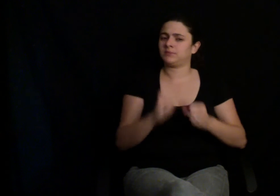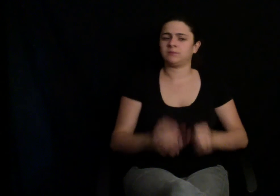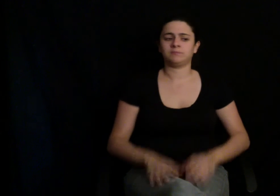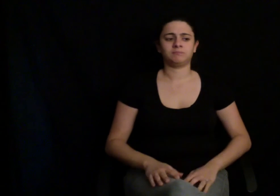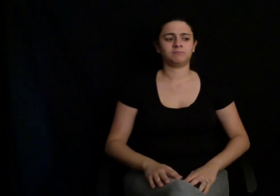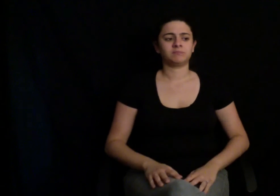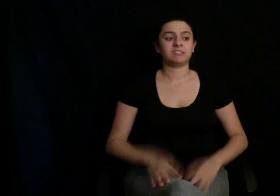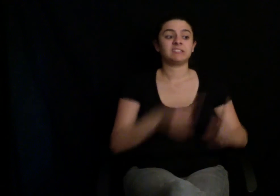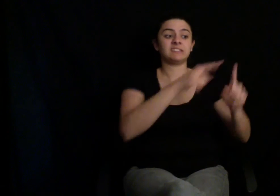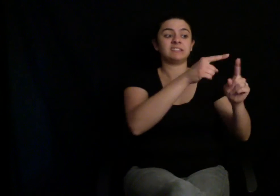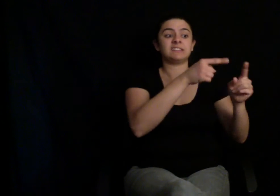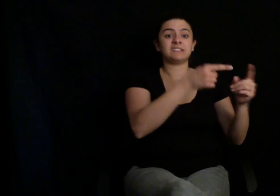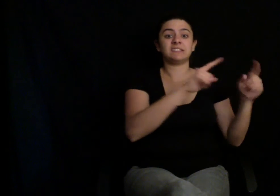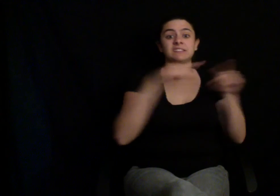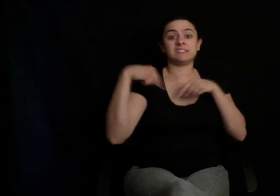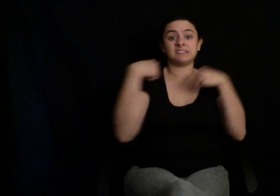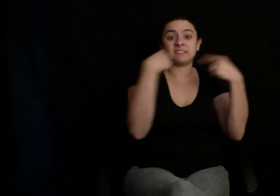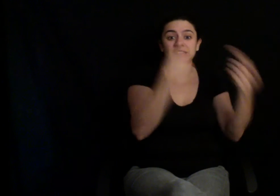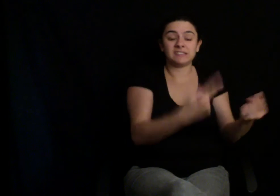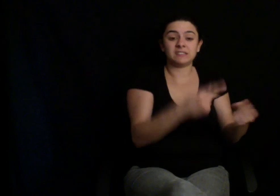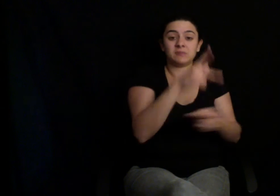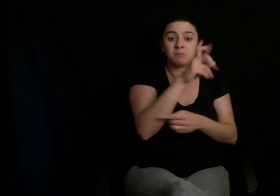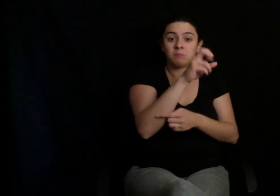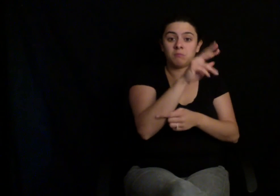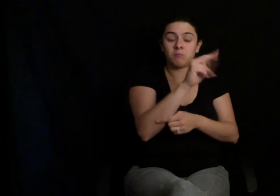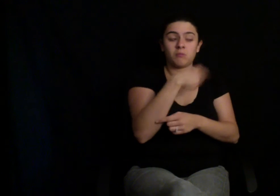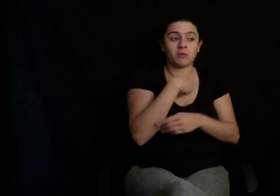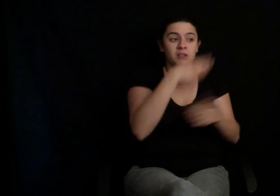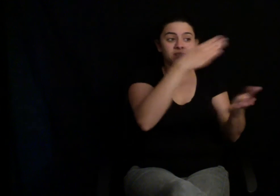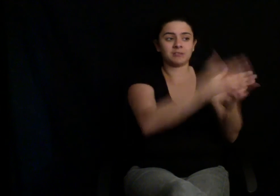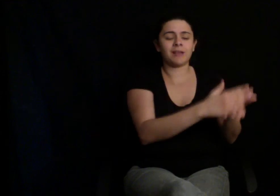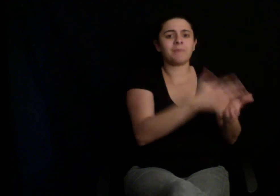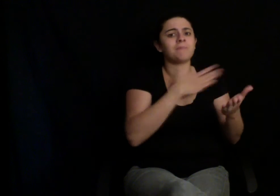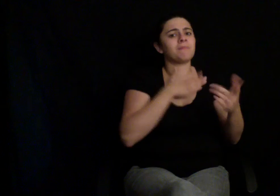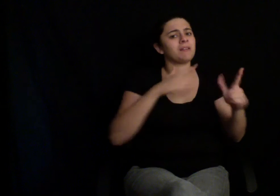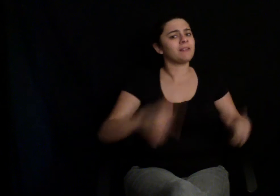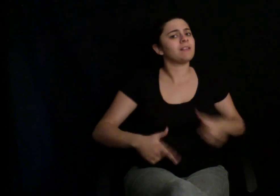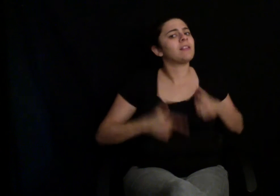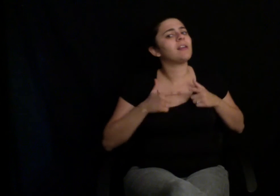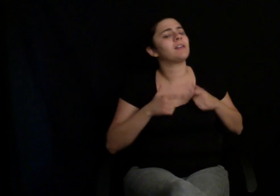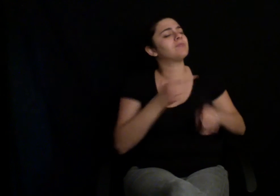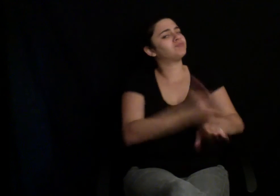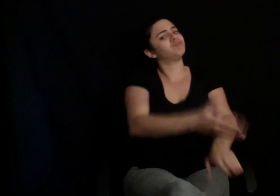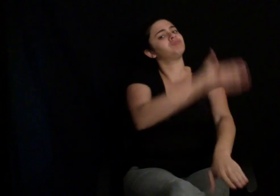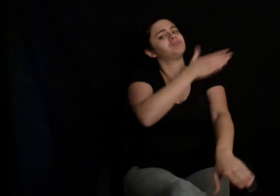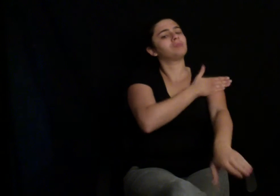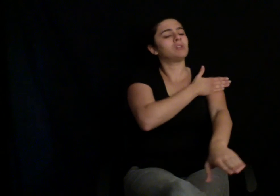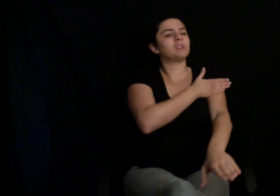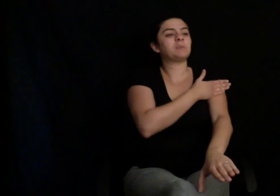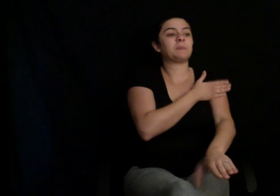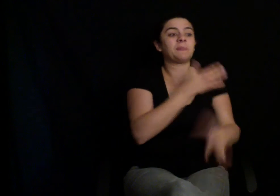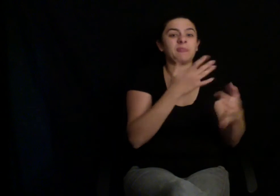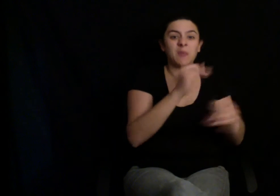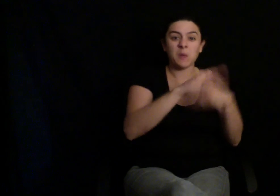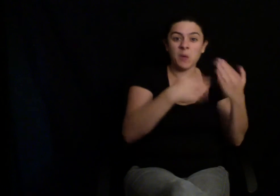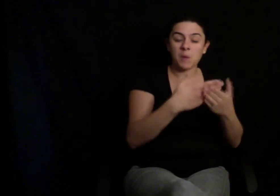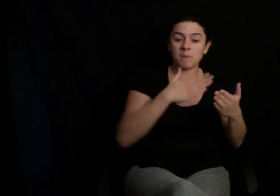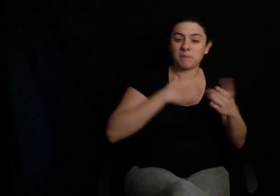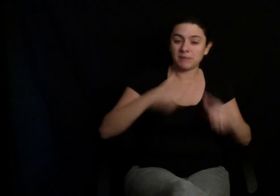better. And I don't blame all of my life problems on porn, but at the same time, I believe it was the catalyst that I needed to